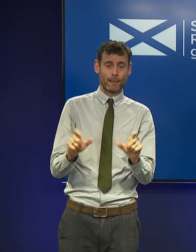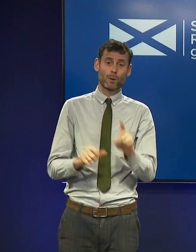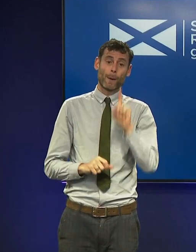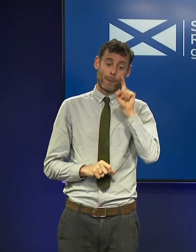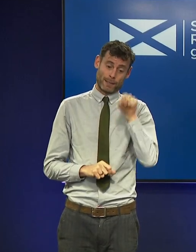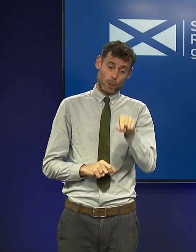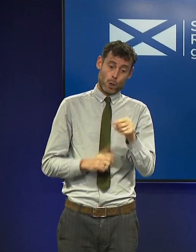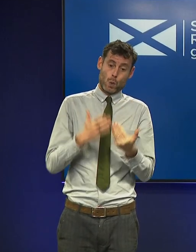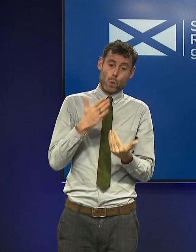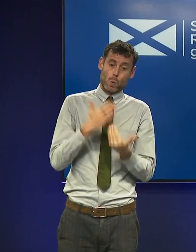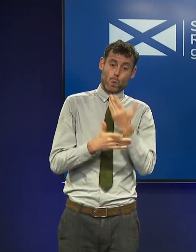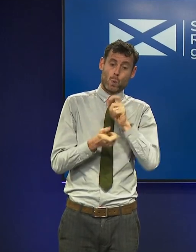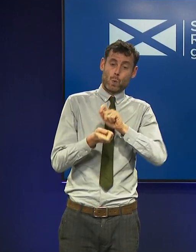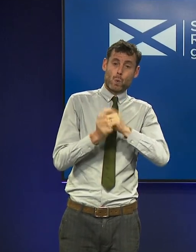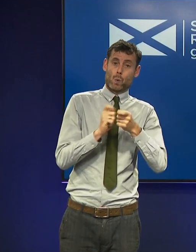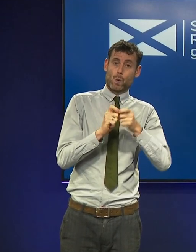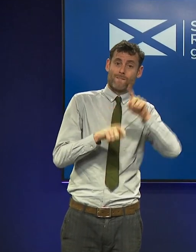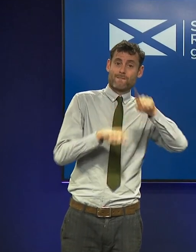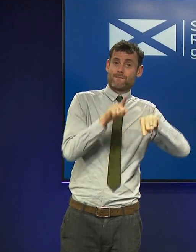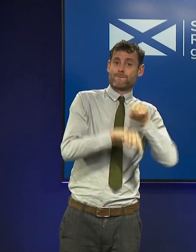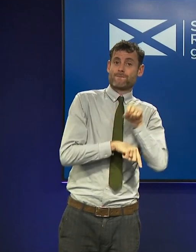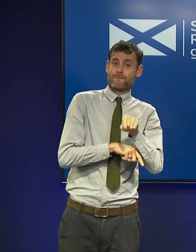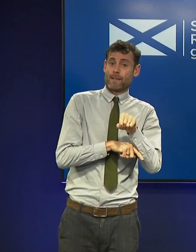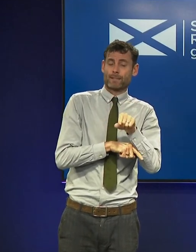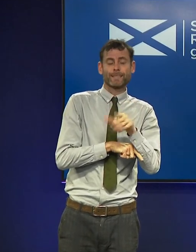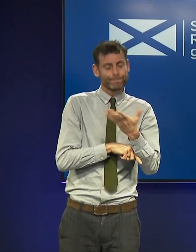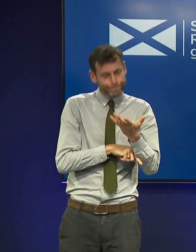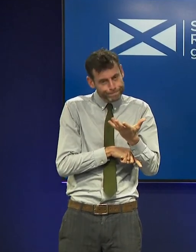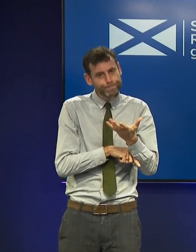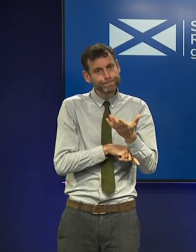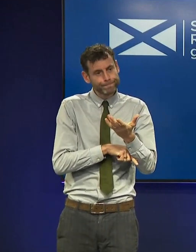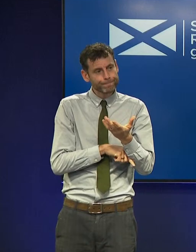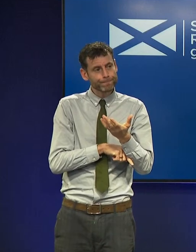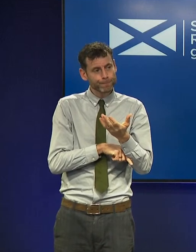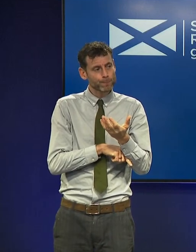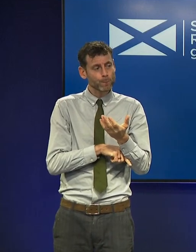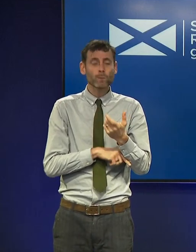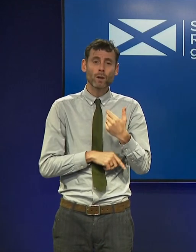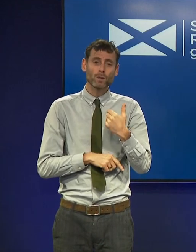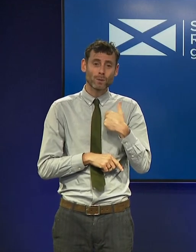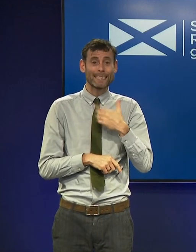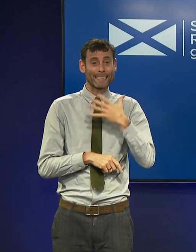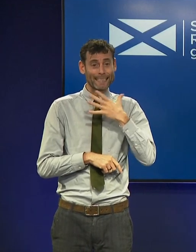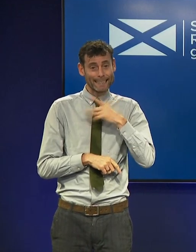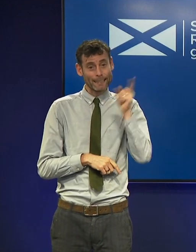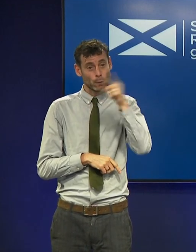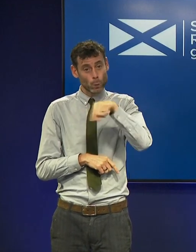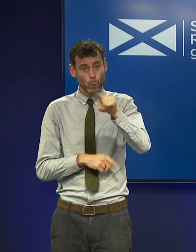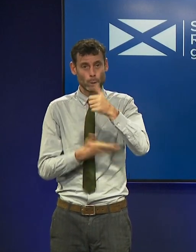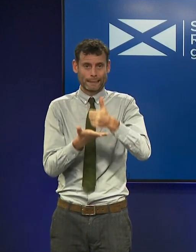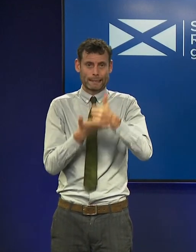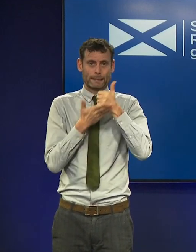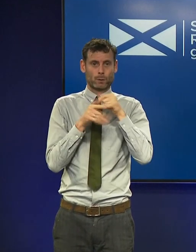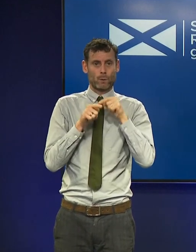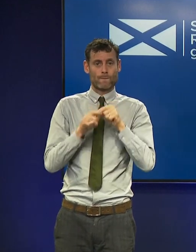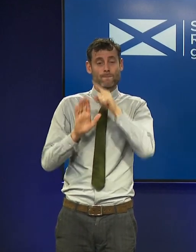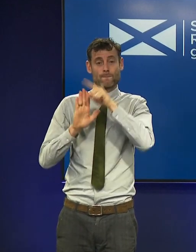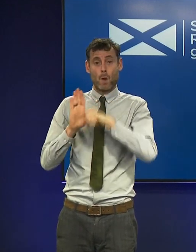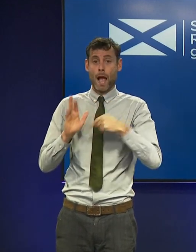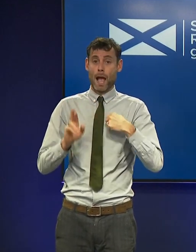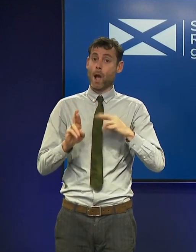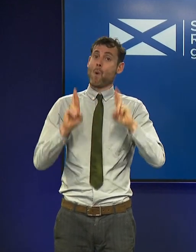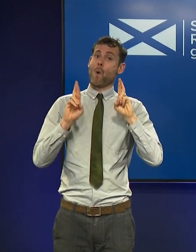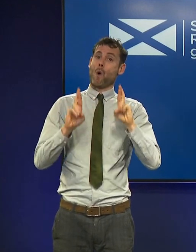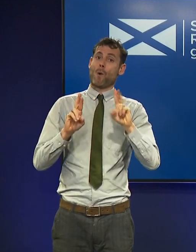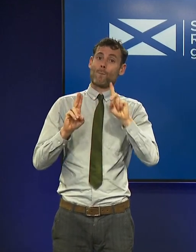variant in particular, and that comes back to all of the measures that we're asking people to take. Look, I'm hoping we can get a Four Nations agreement,